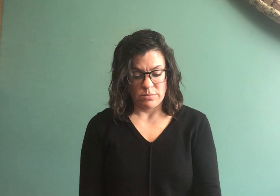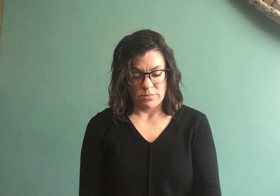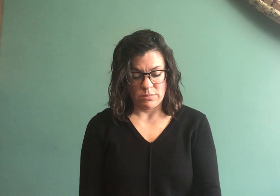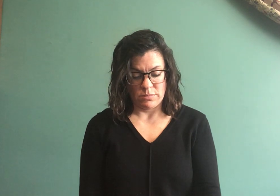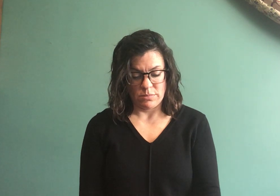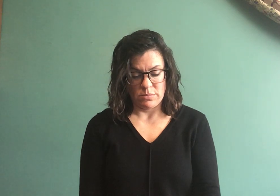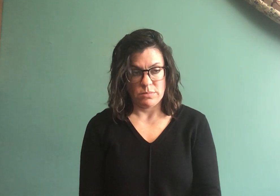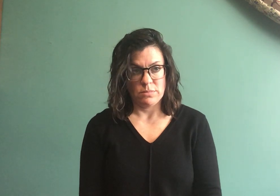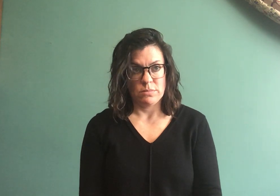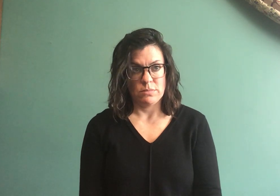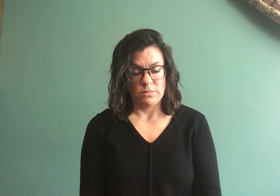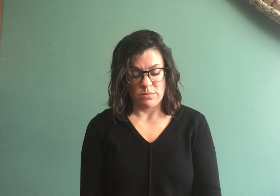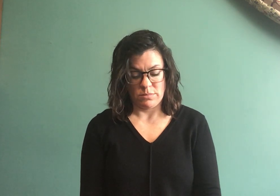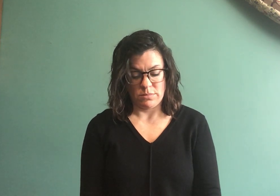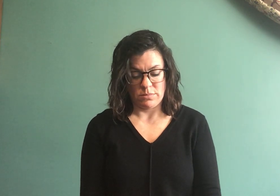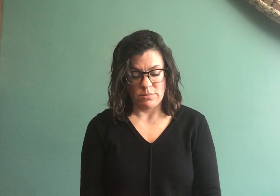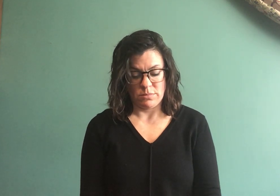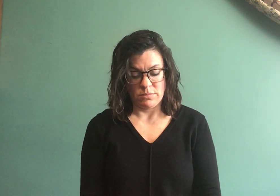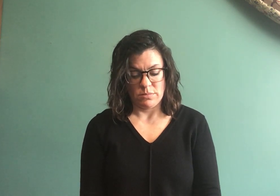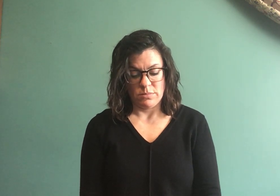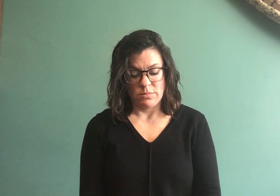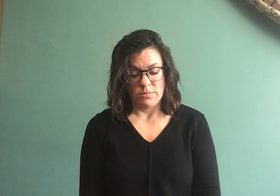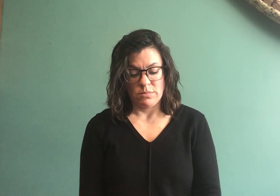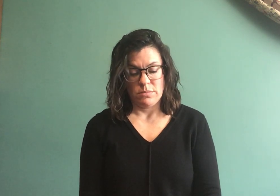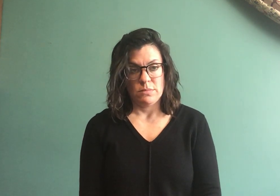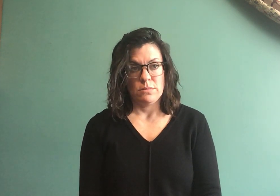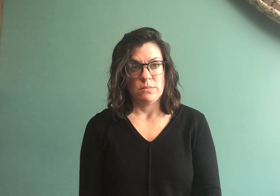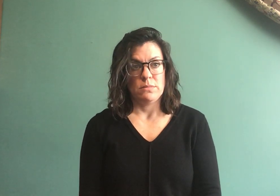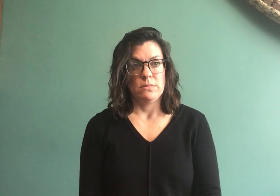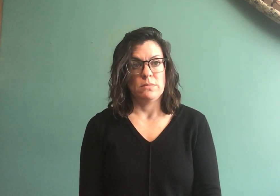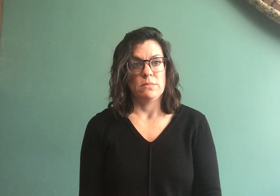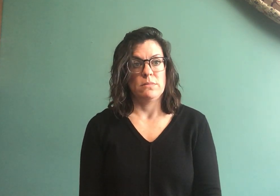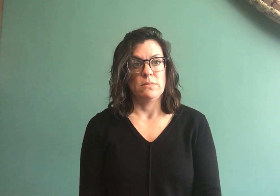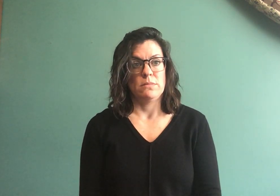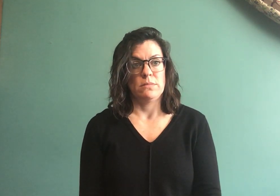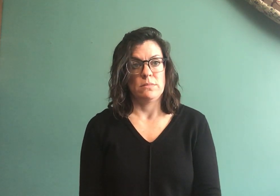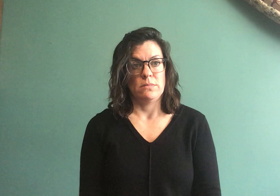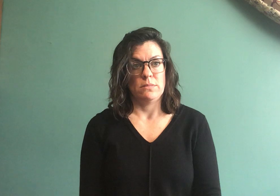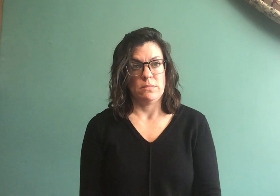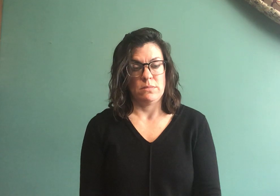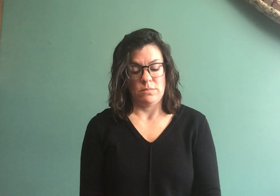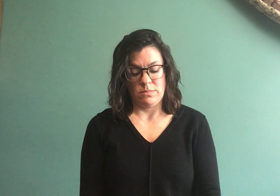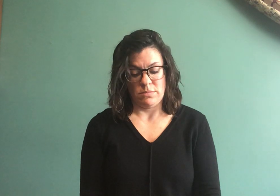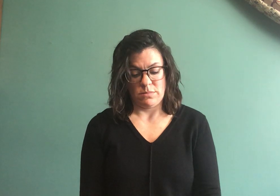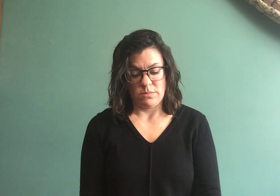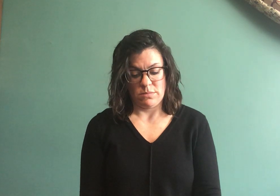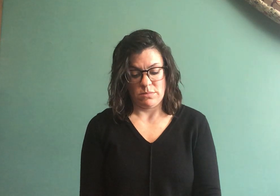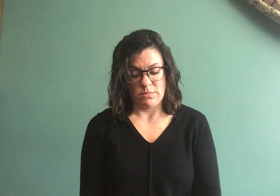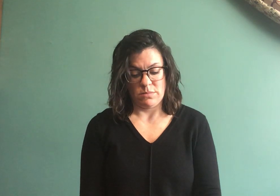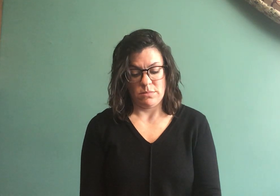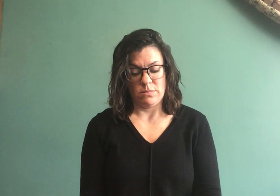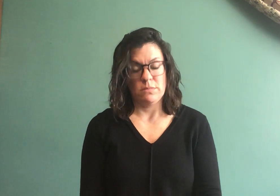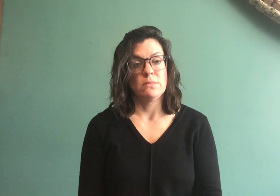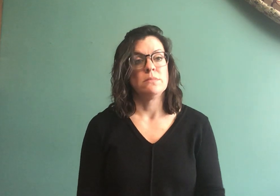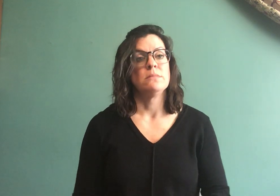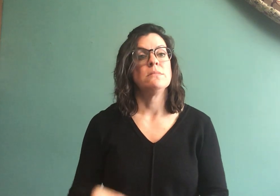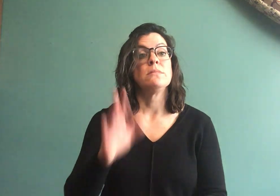Oh, I did. How did I lose it? Oh, here, this guy. Okay, so look at the number of wires in there. Okay, so